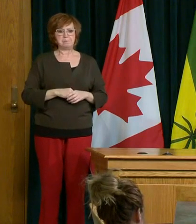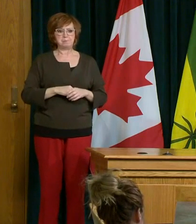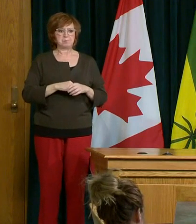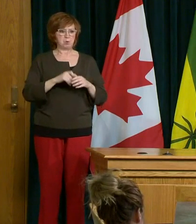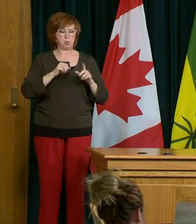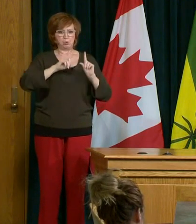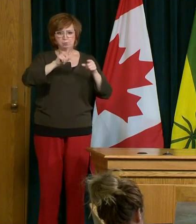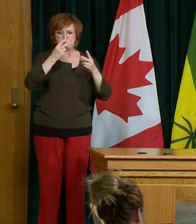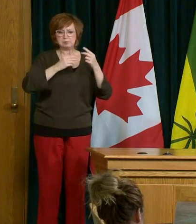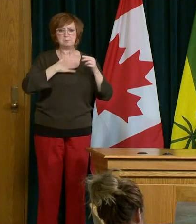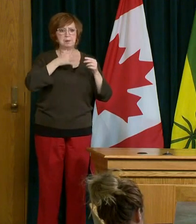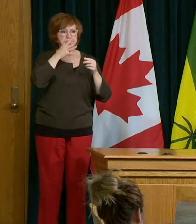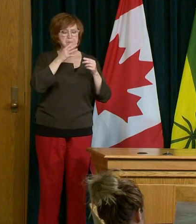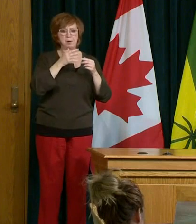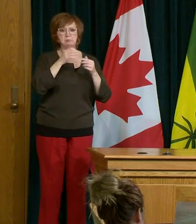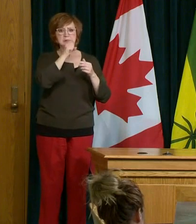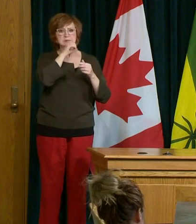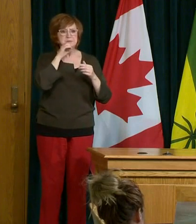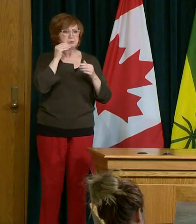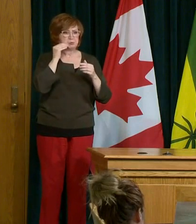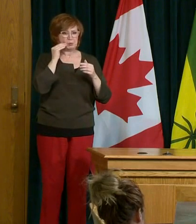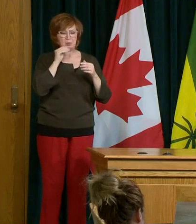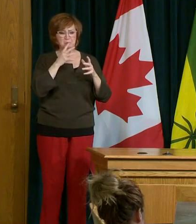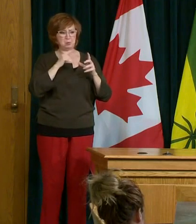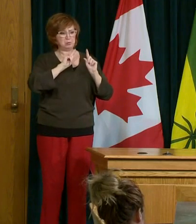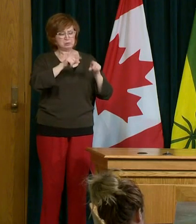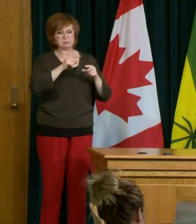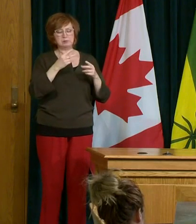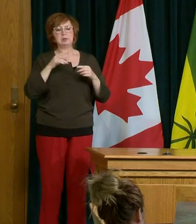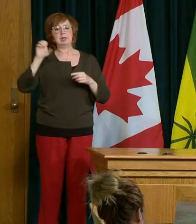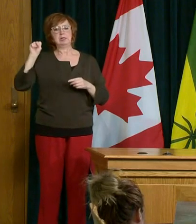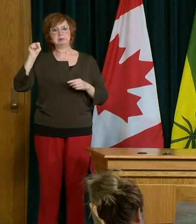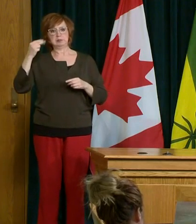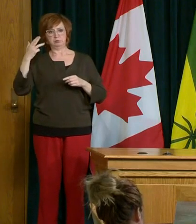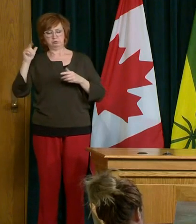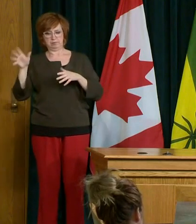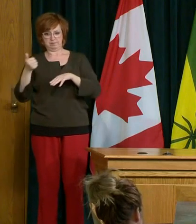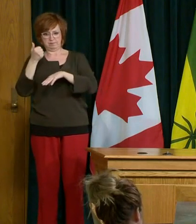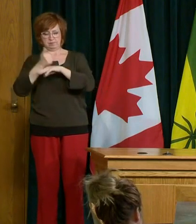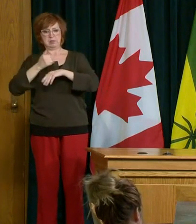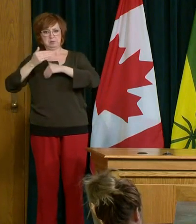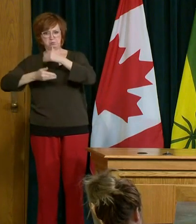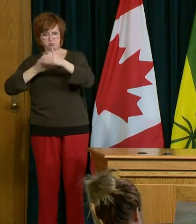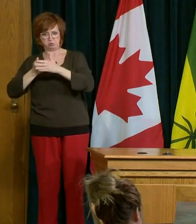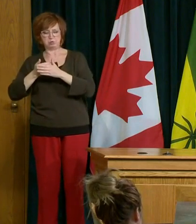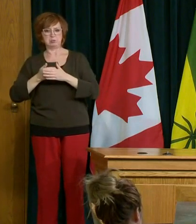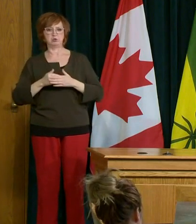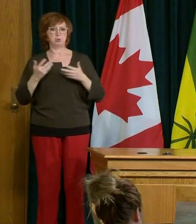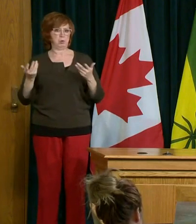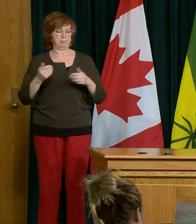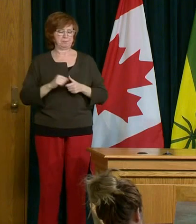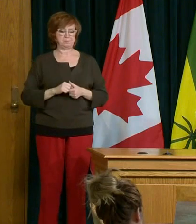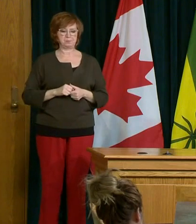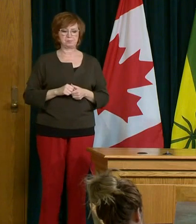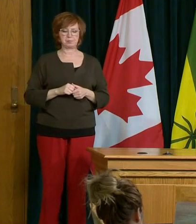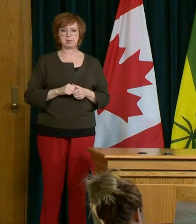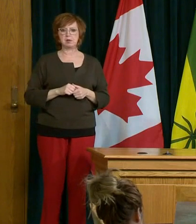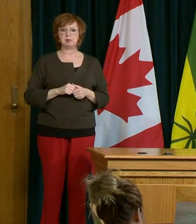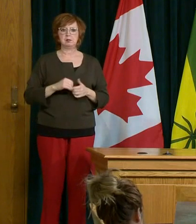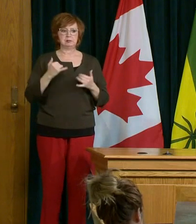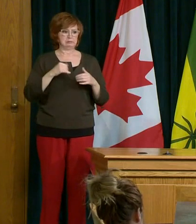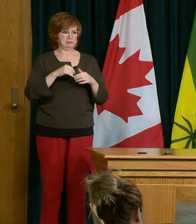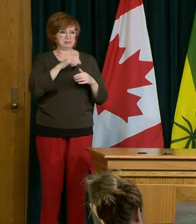living. So the SHA has made some protocols for that, which include that, especially during visitor